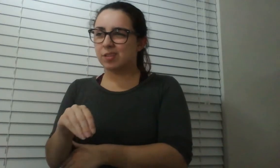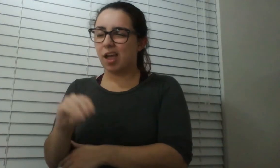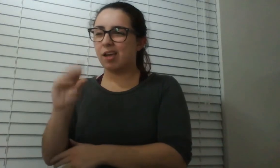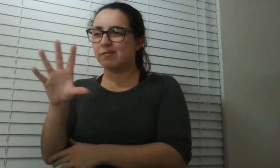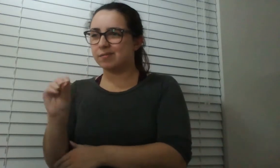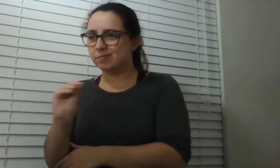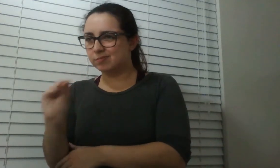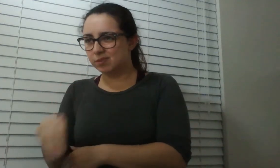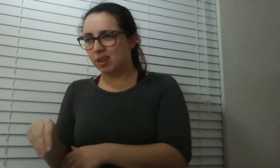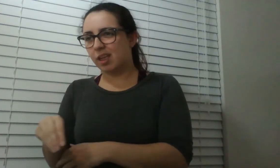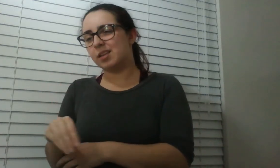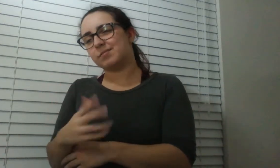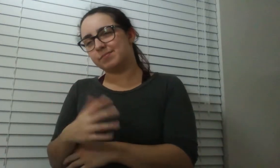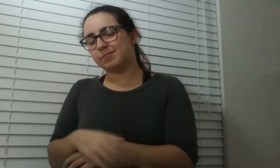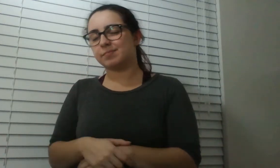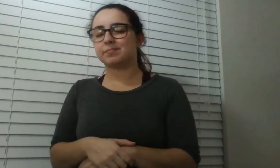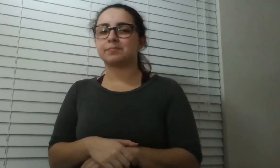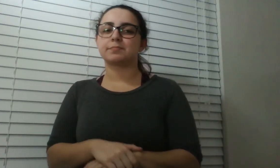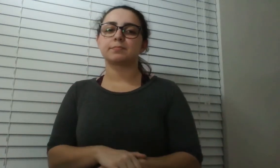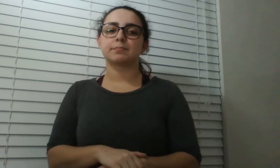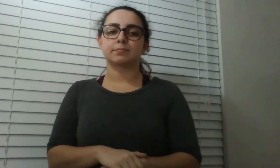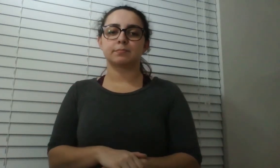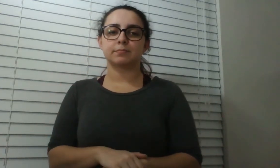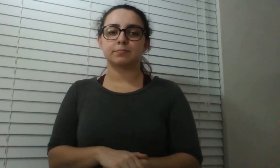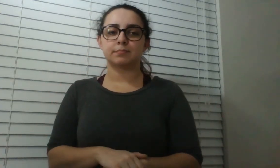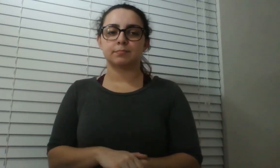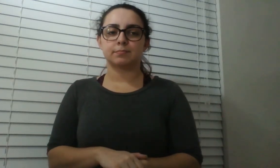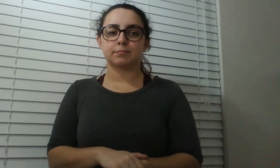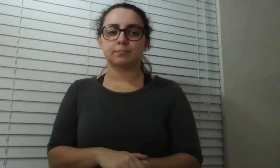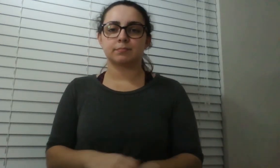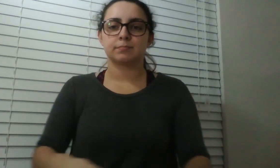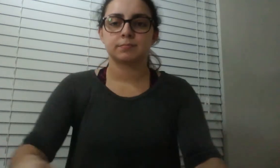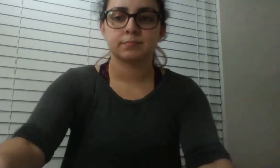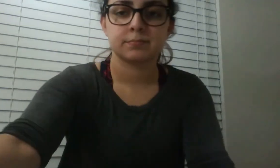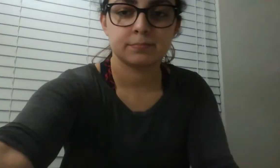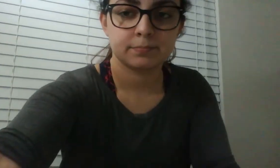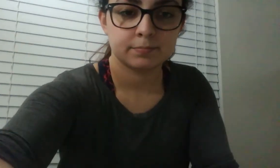Again, if